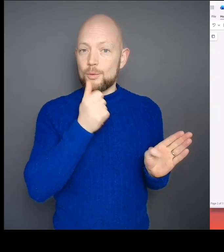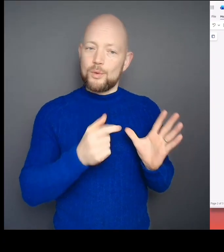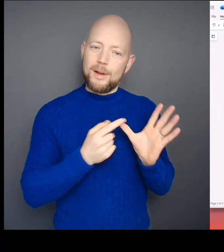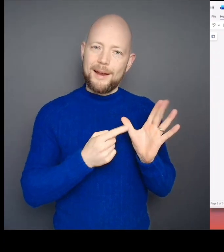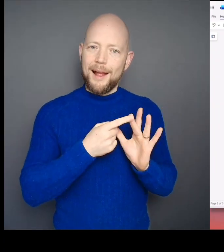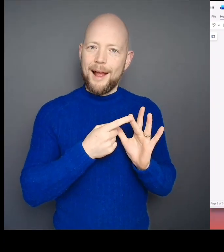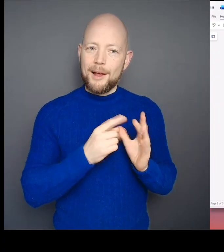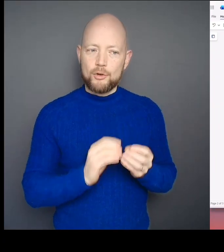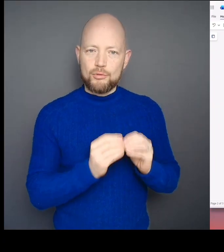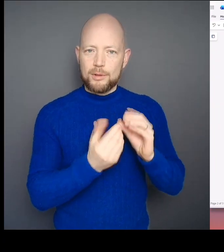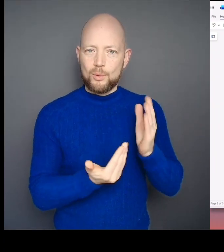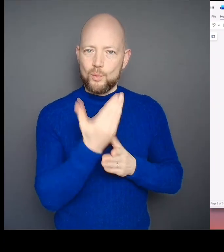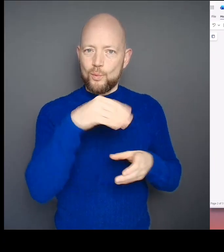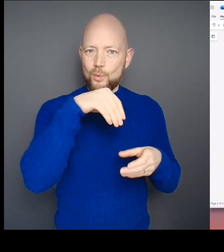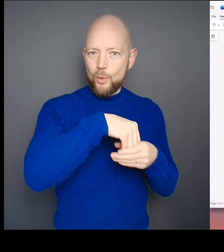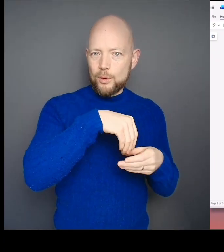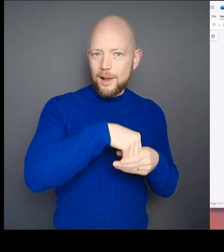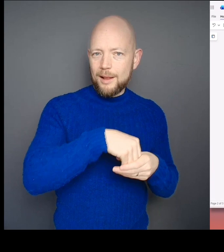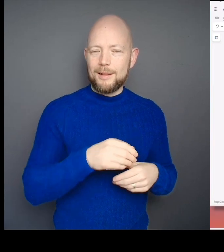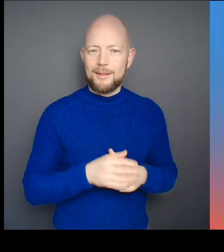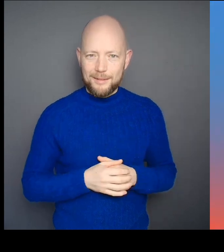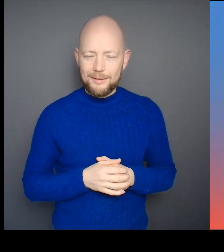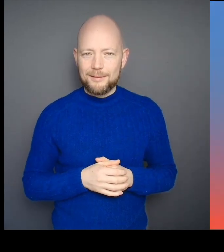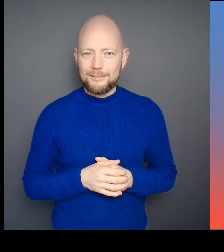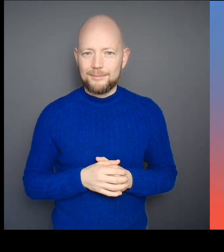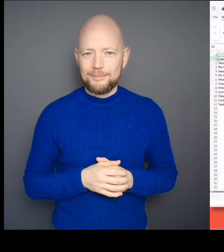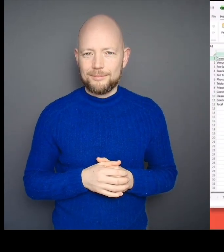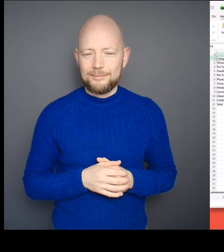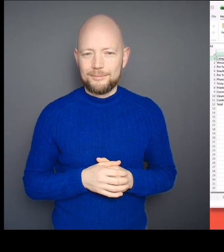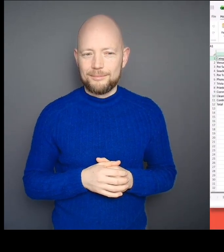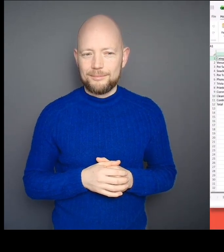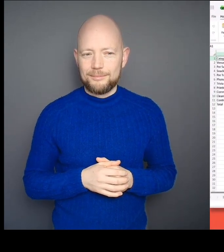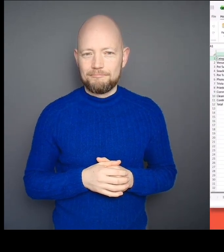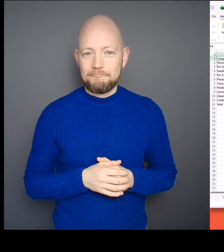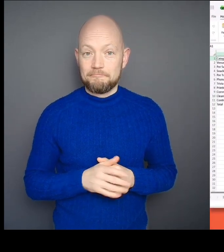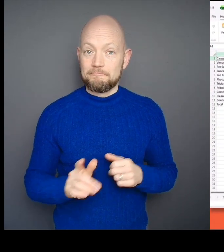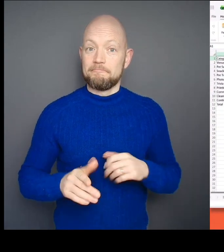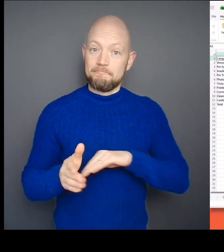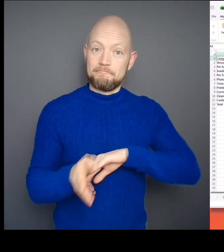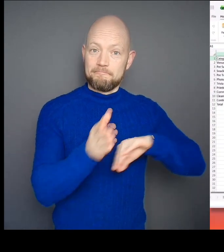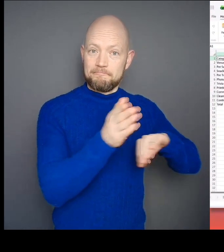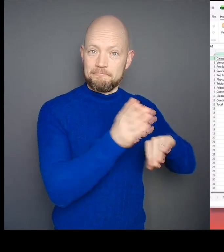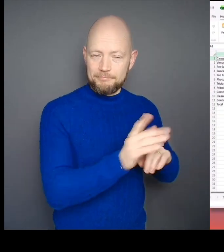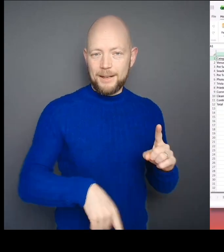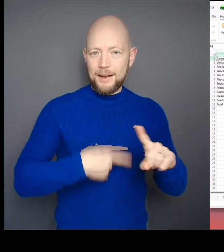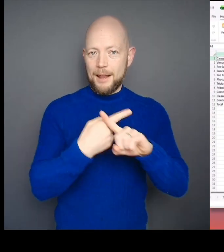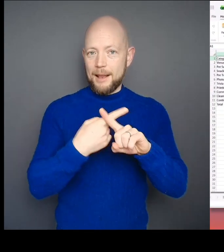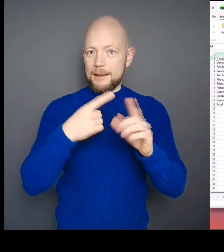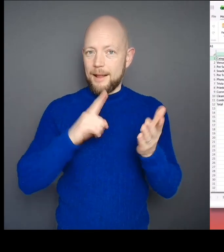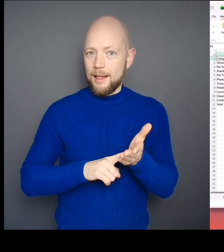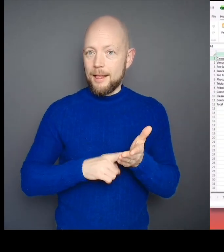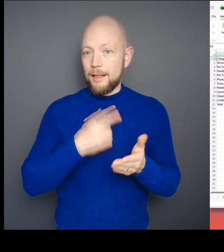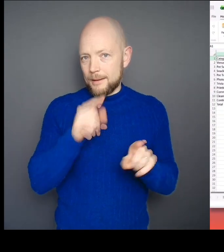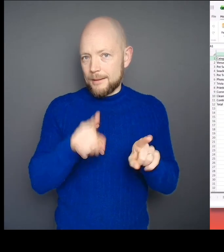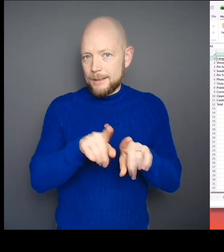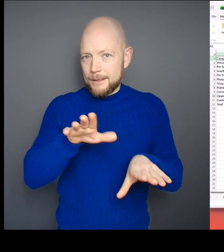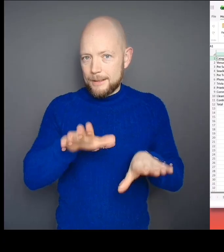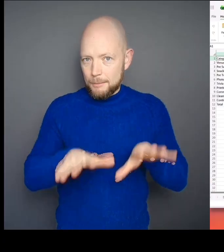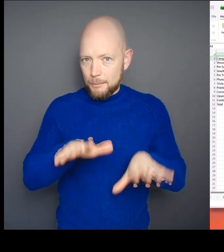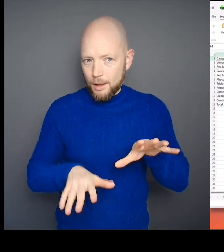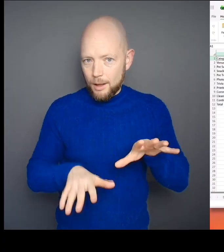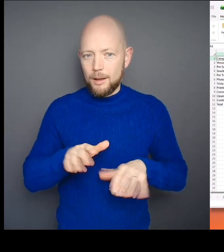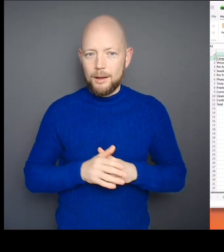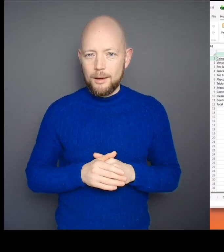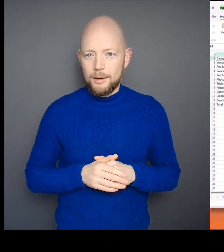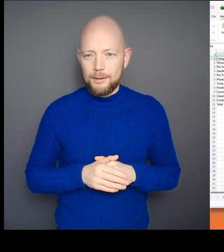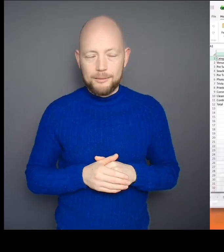other things, of ways that you can draft with this. In Excel, we have got that experience down the side here as well. So I've got my Bring